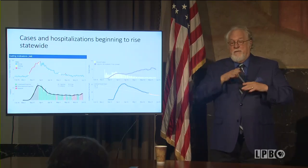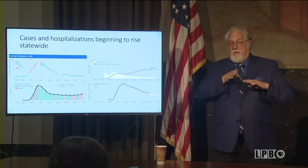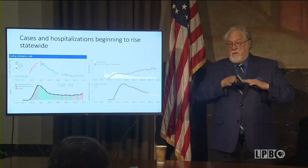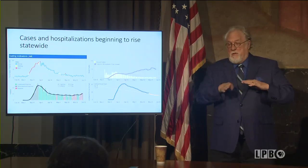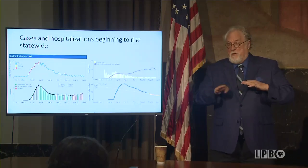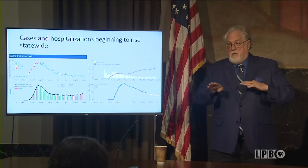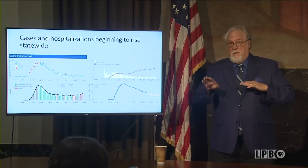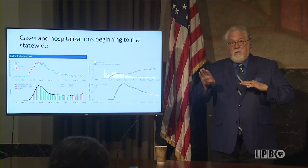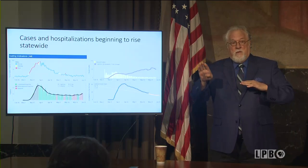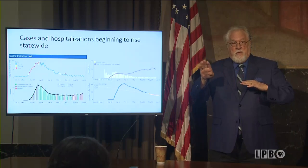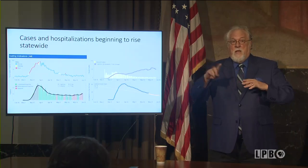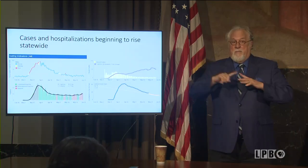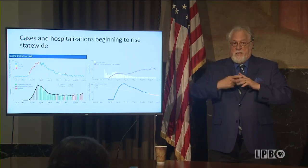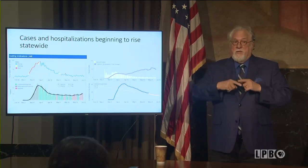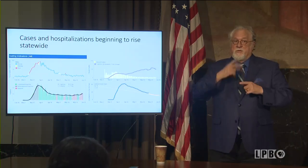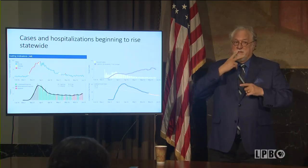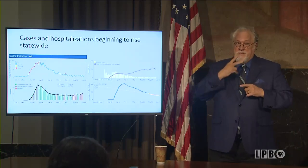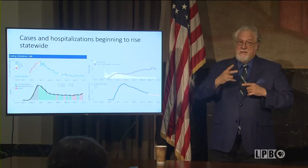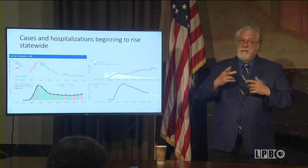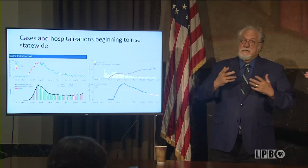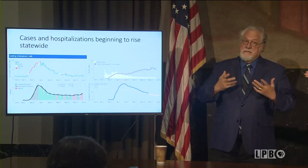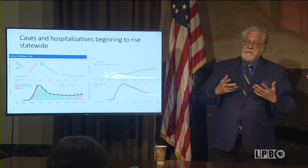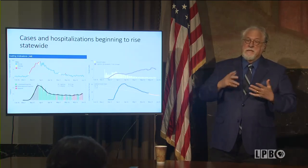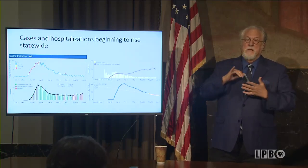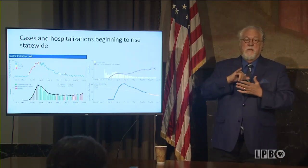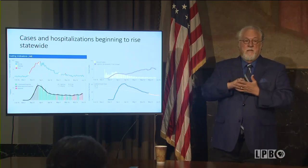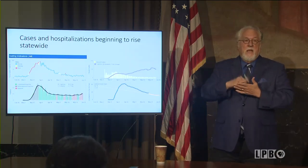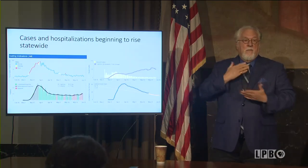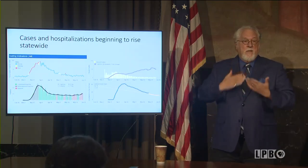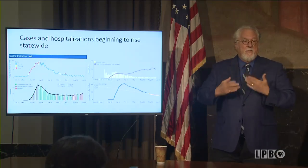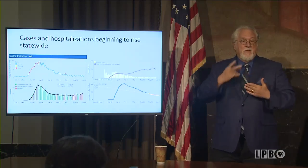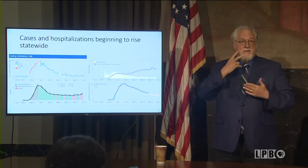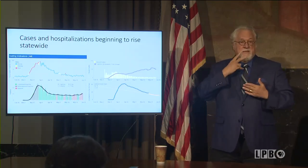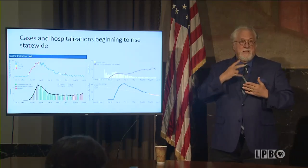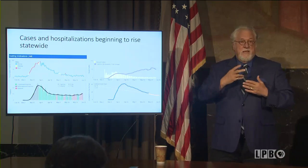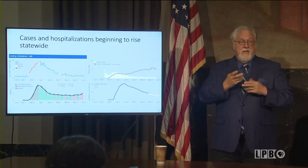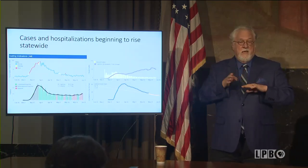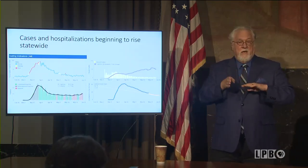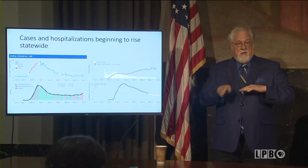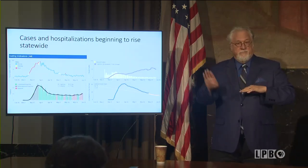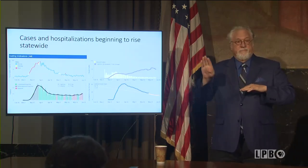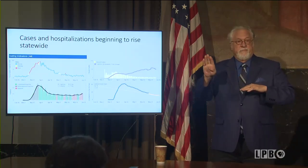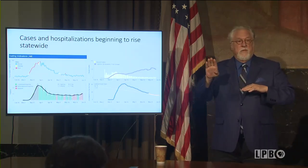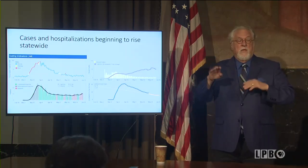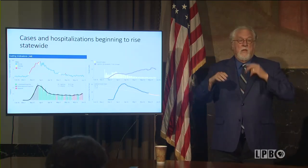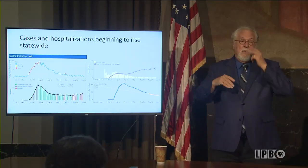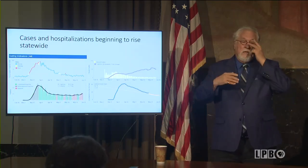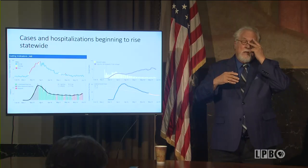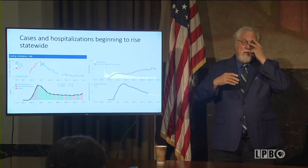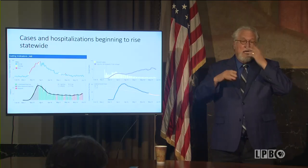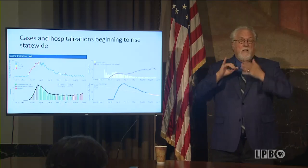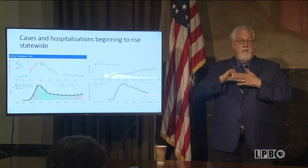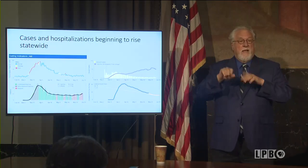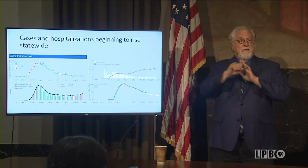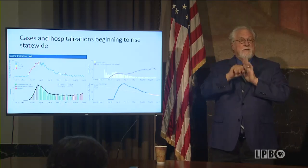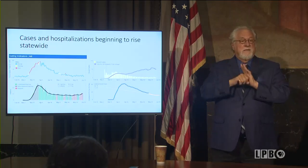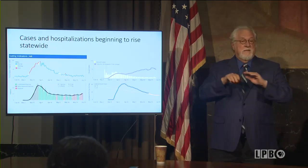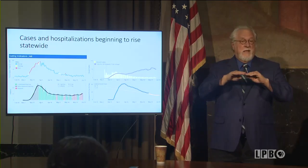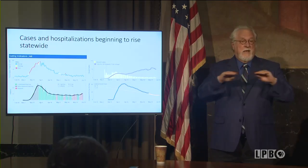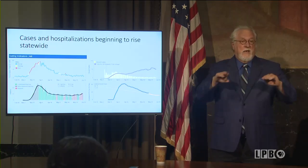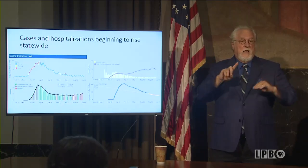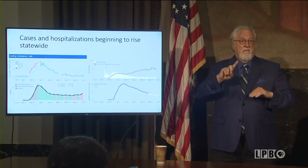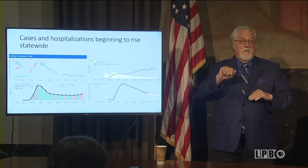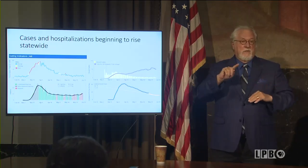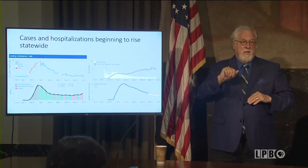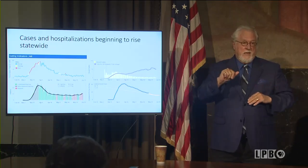start somewhere, and we're beginning to see the signs that maybe we're seeing that uptick. So again, that's the state level data, and what we've